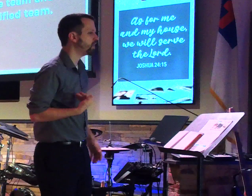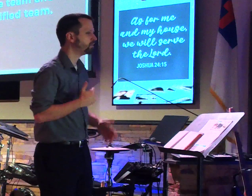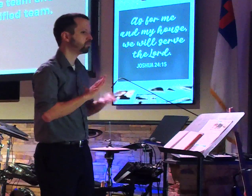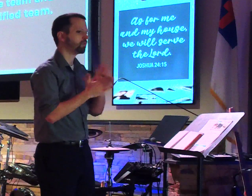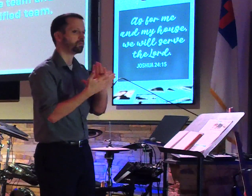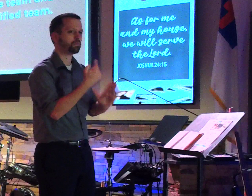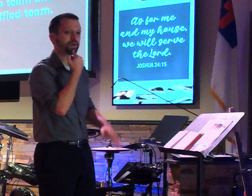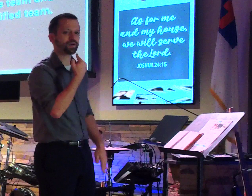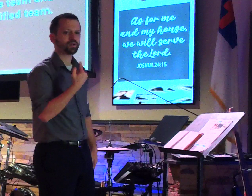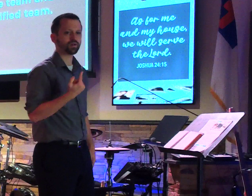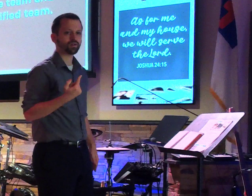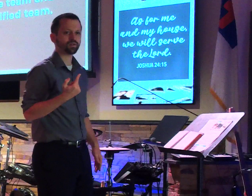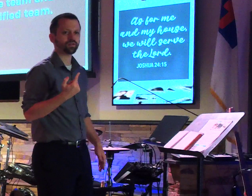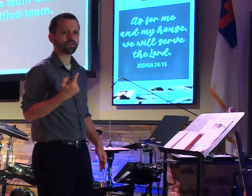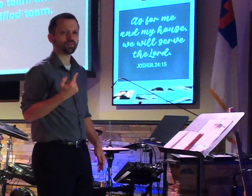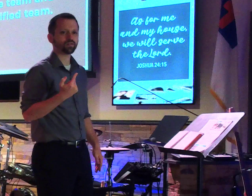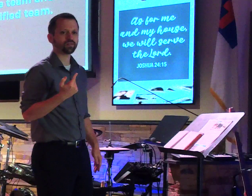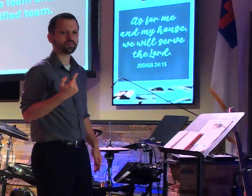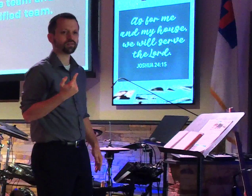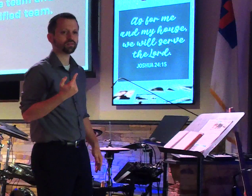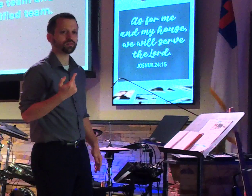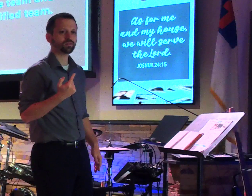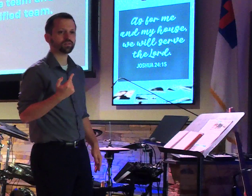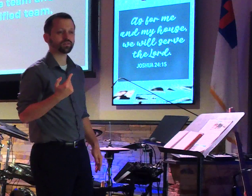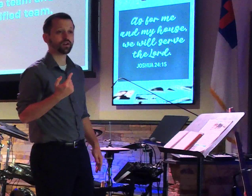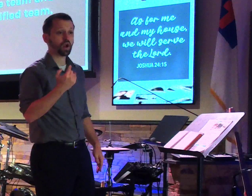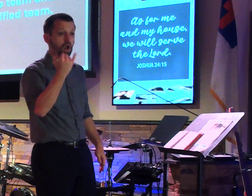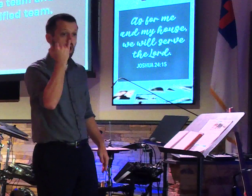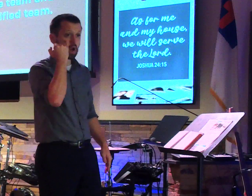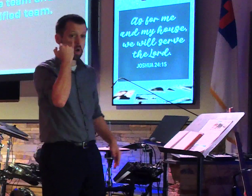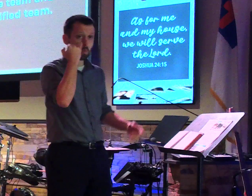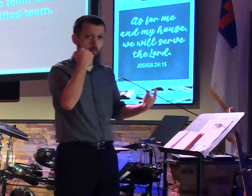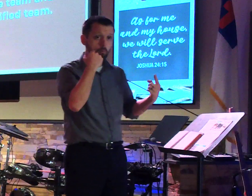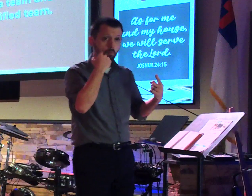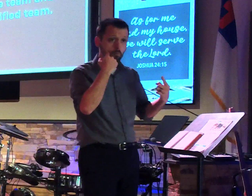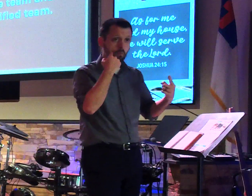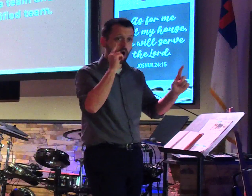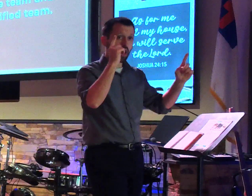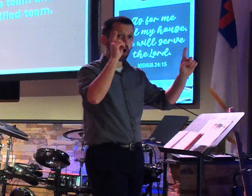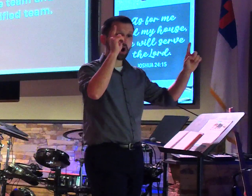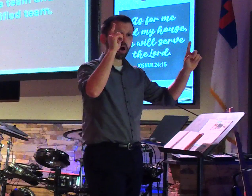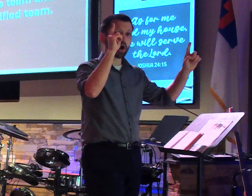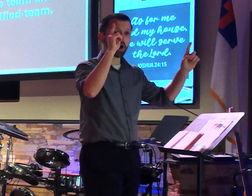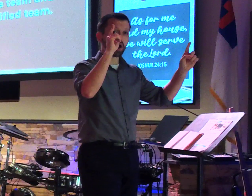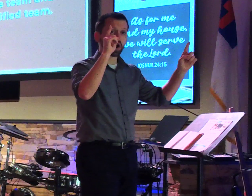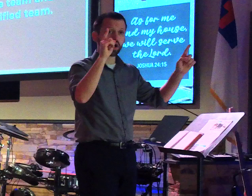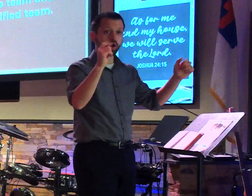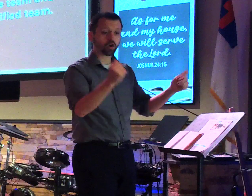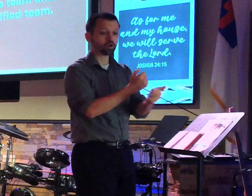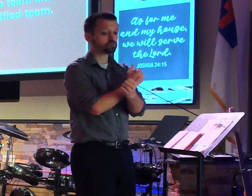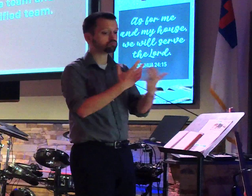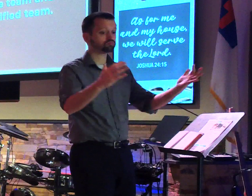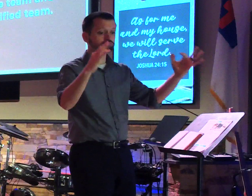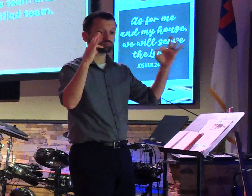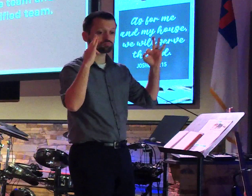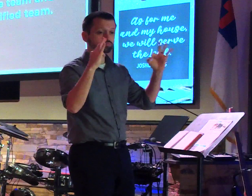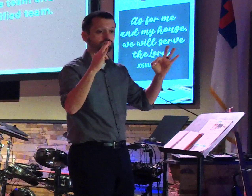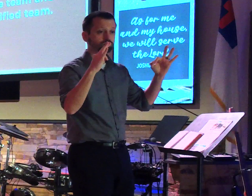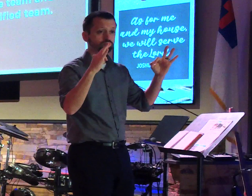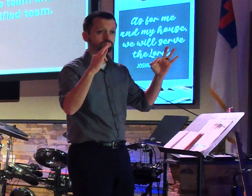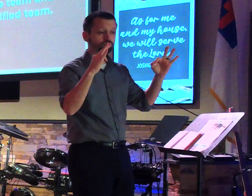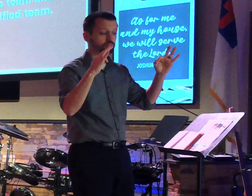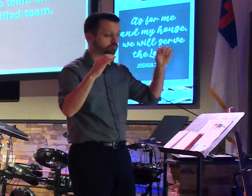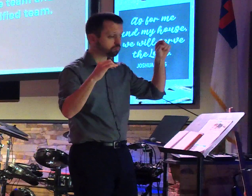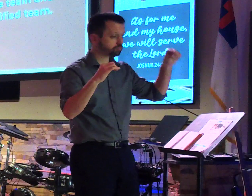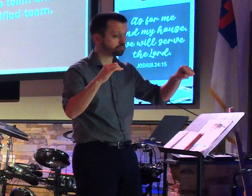at them. If the change ends up working, it ends up being a success,